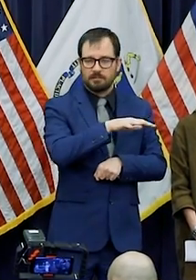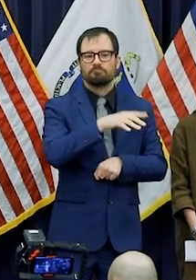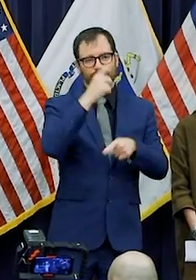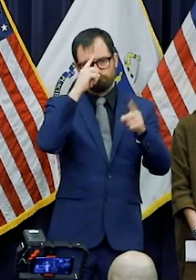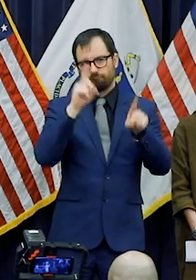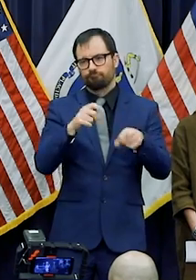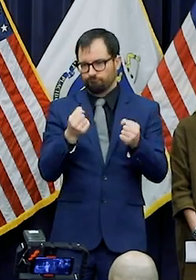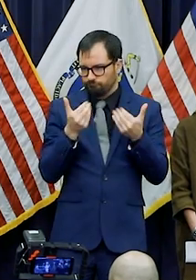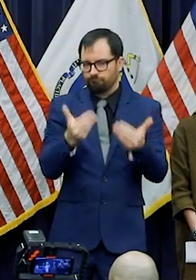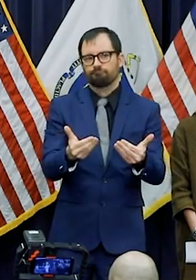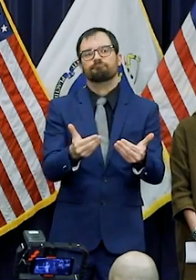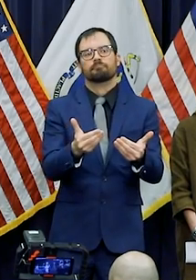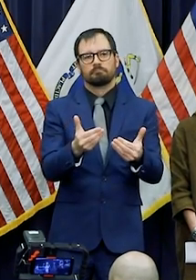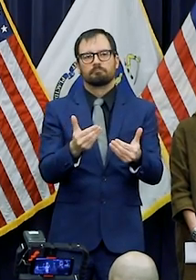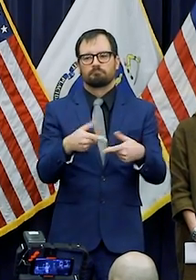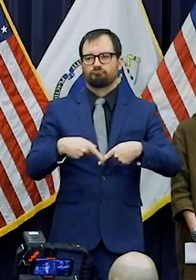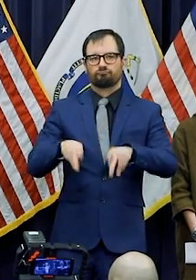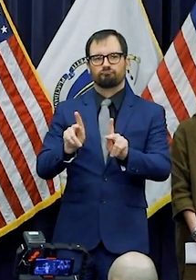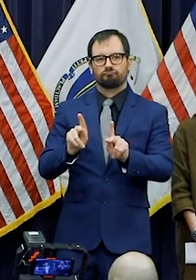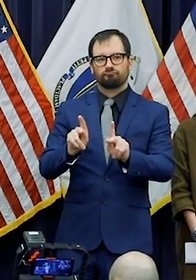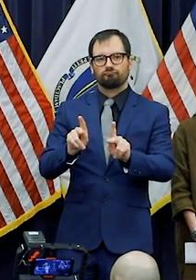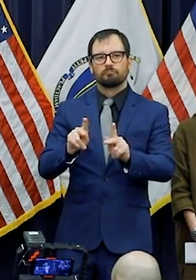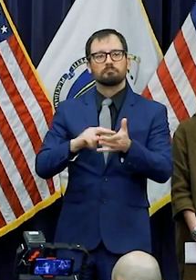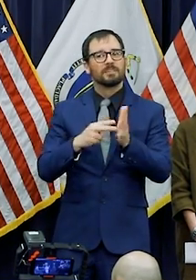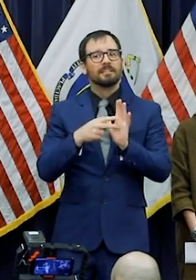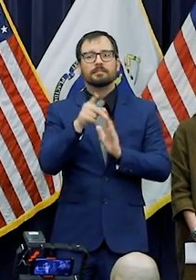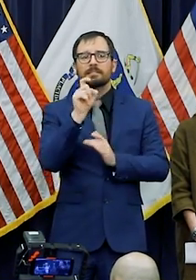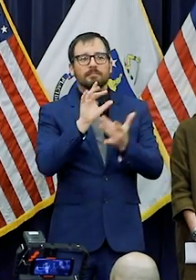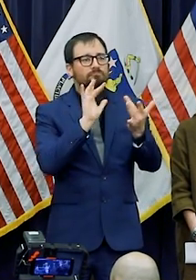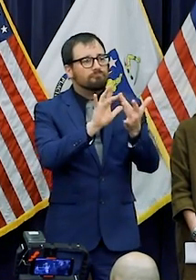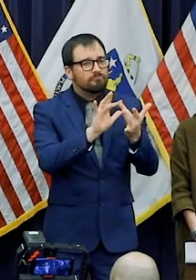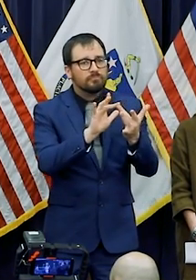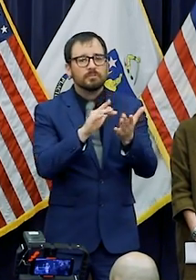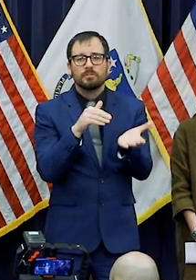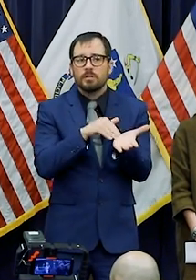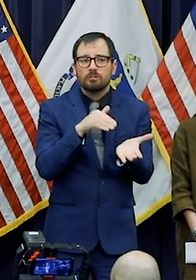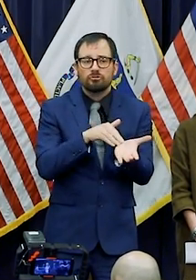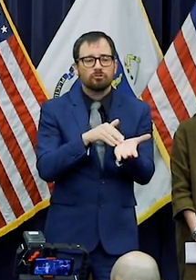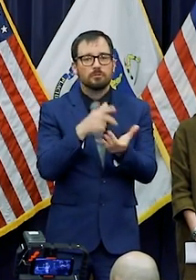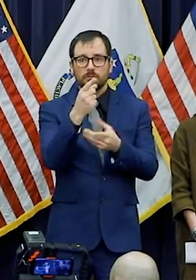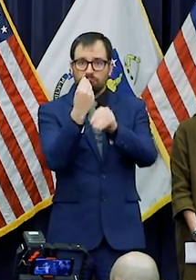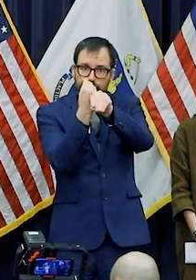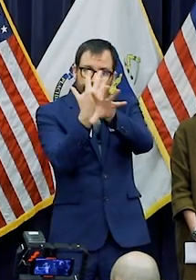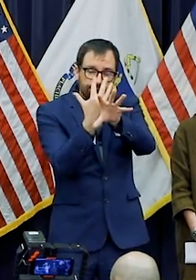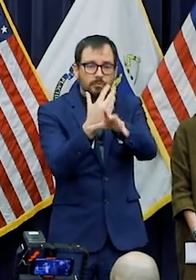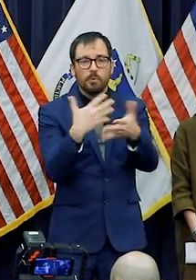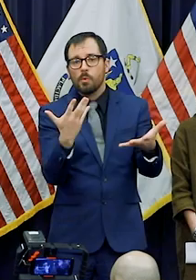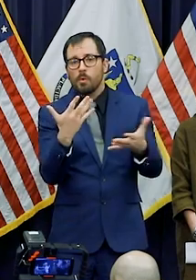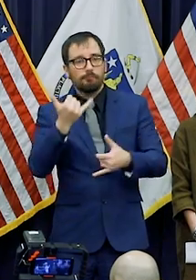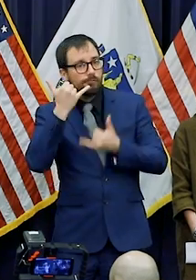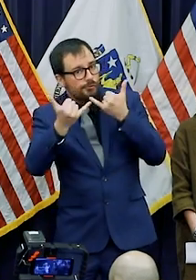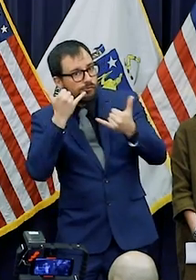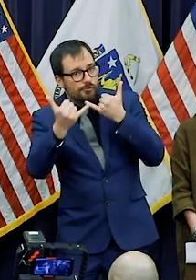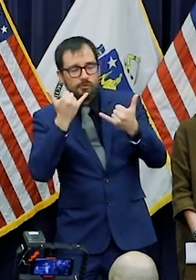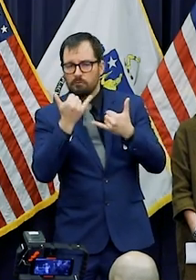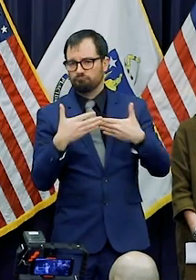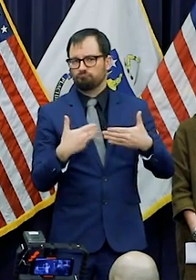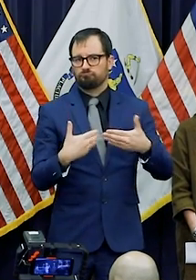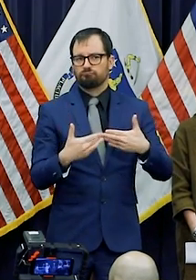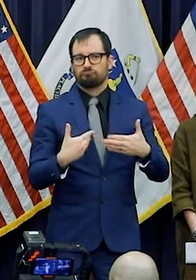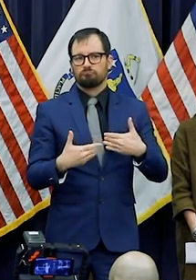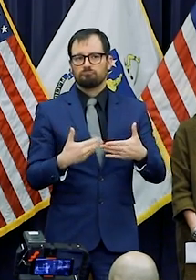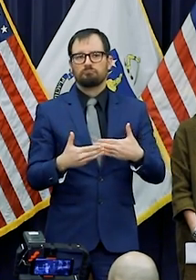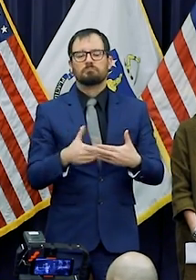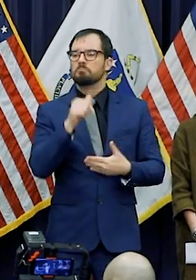patients can talk to their doctors via video or phone, so they do not have to visit a doctor's office. The